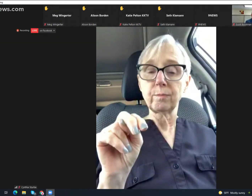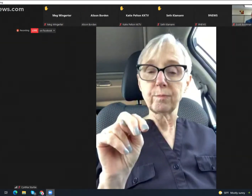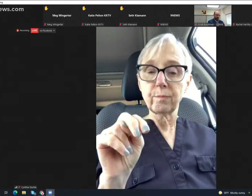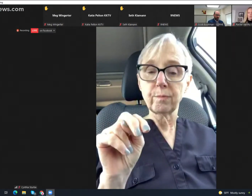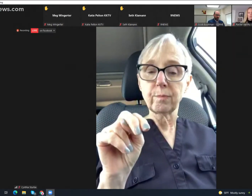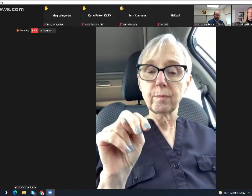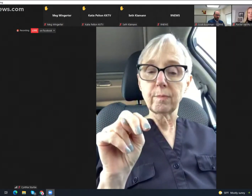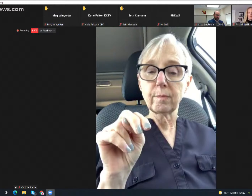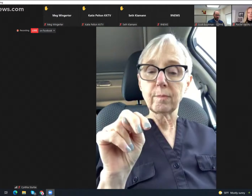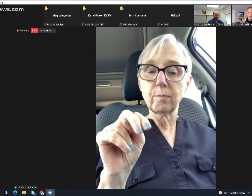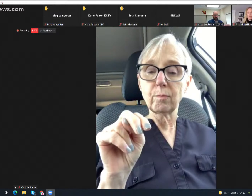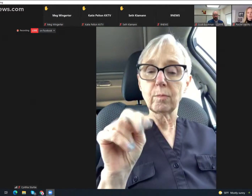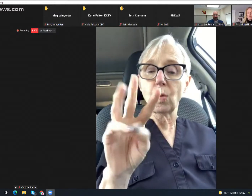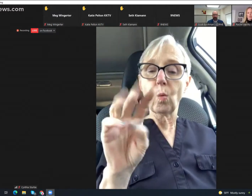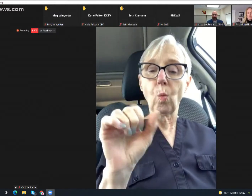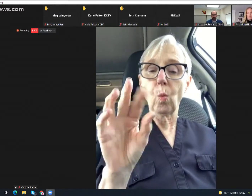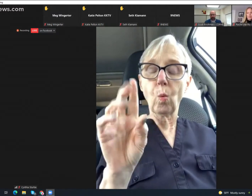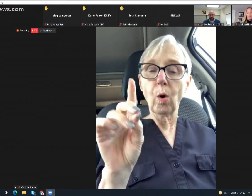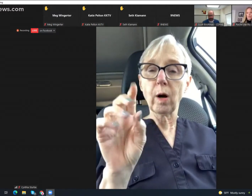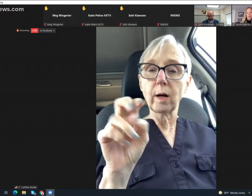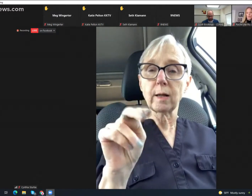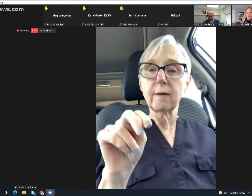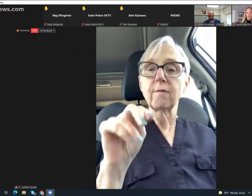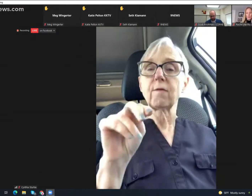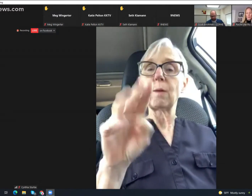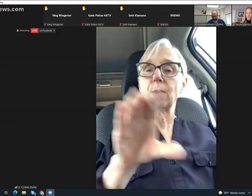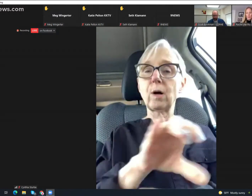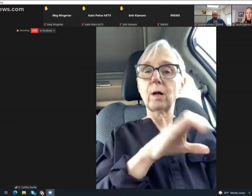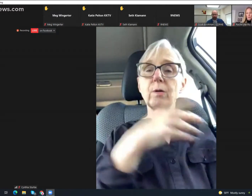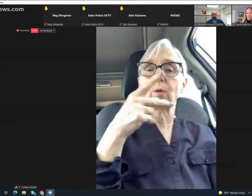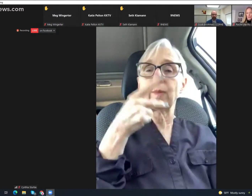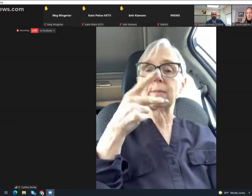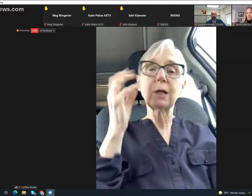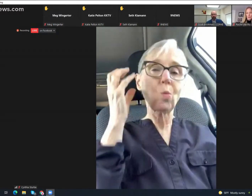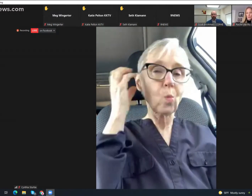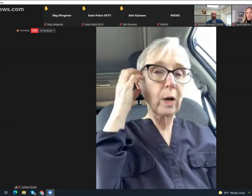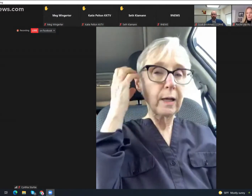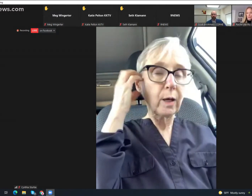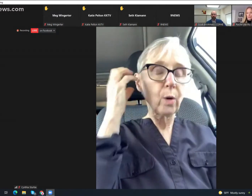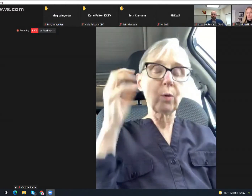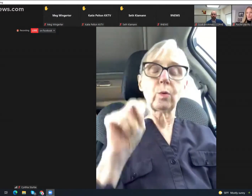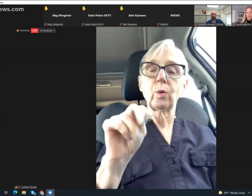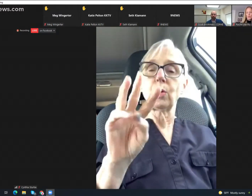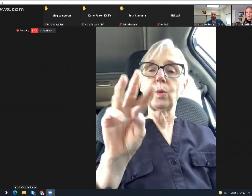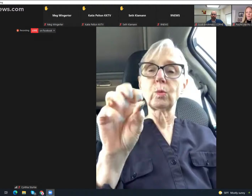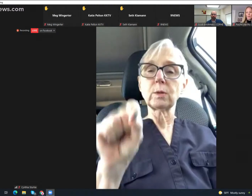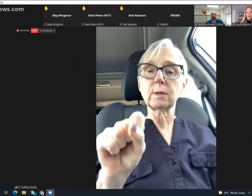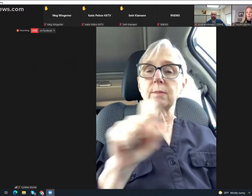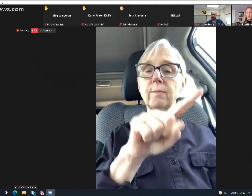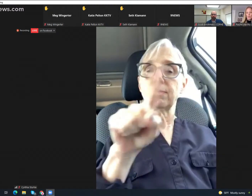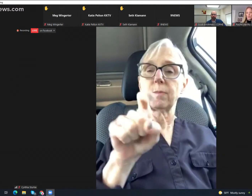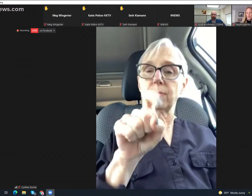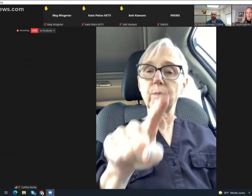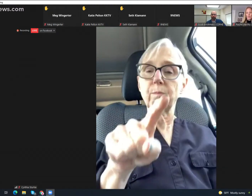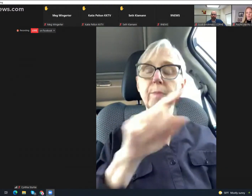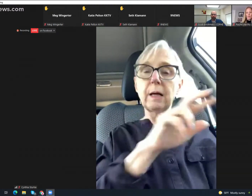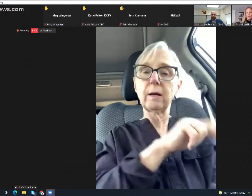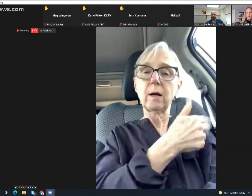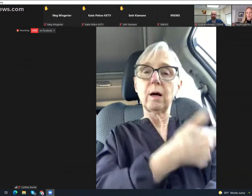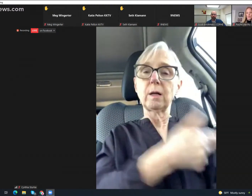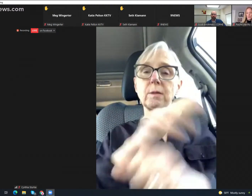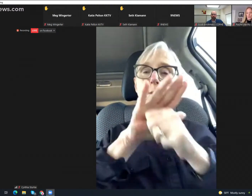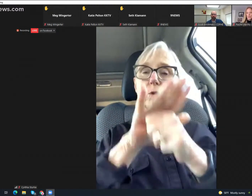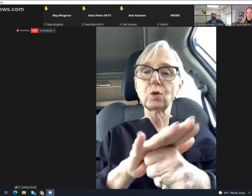Hey, this is Allison Borden from Colorado Public Radio News. My question is about hospital strain,